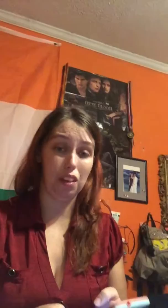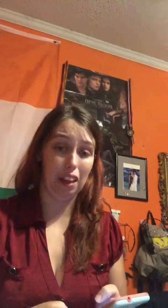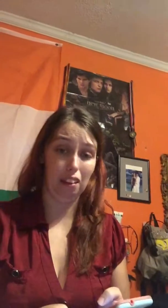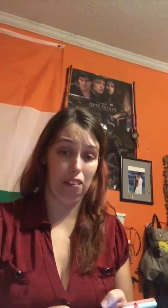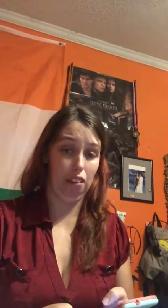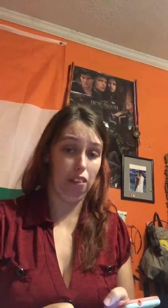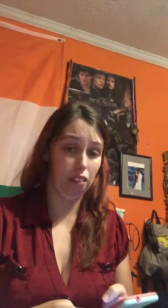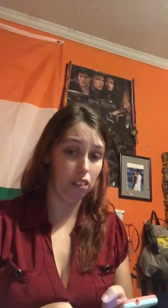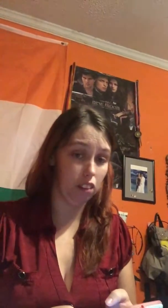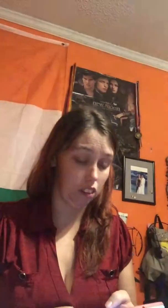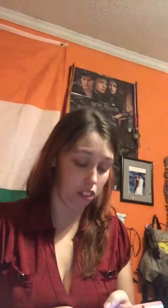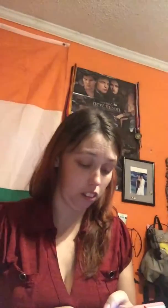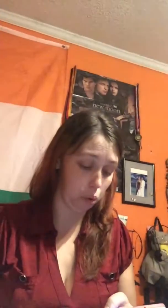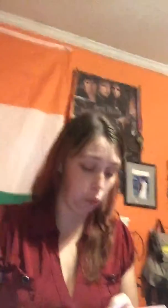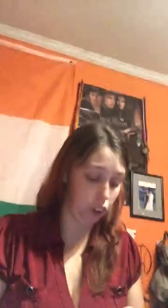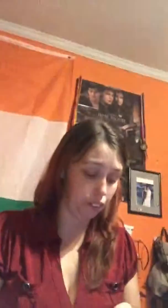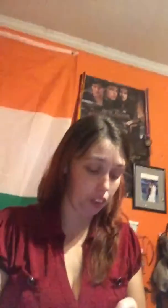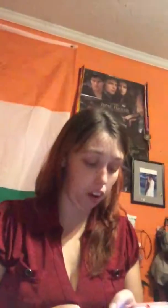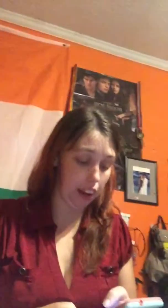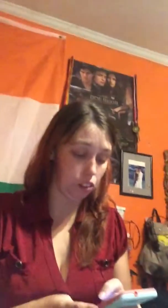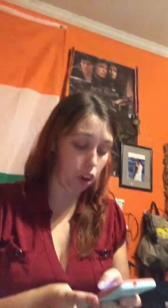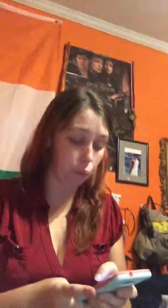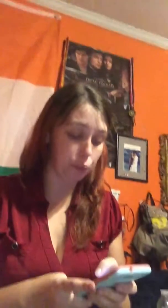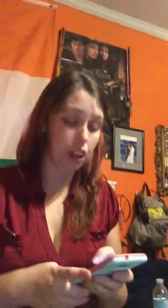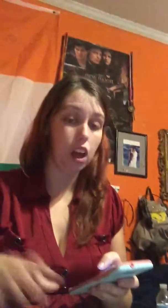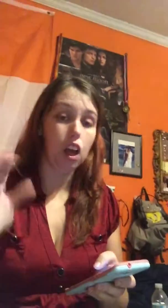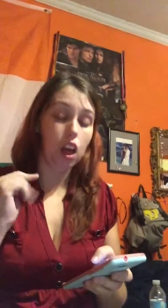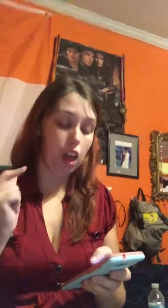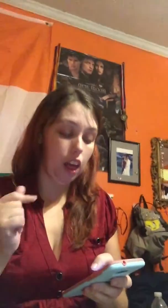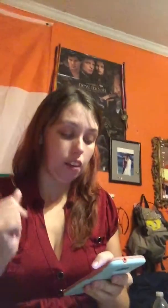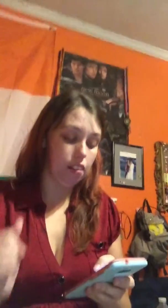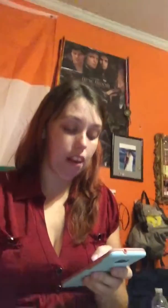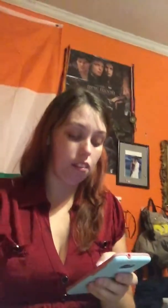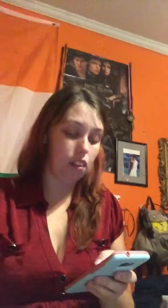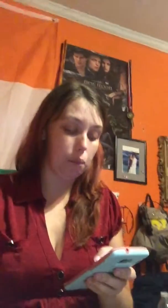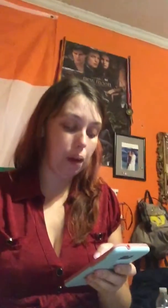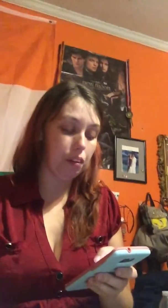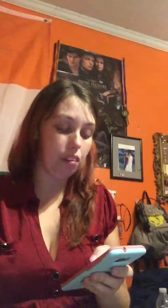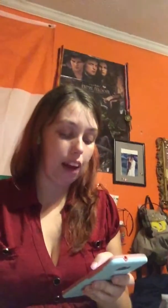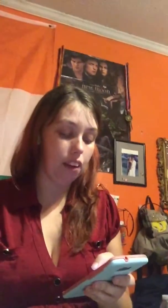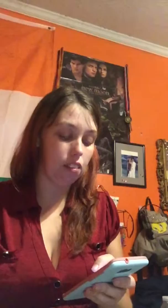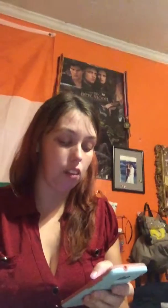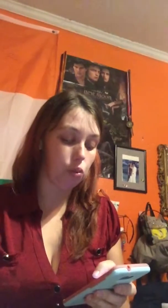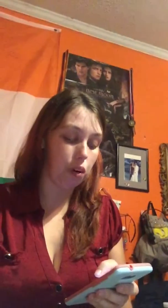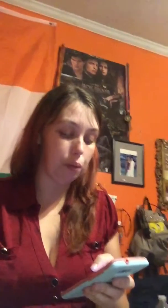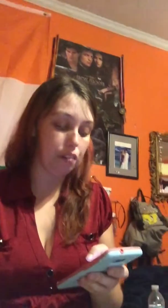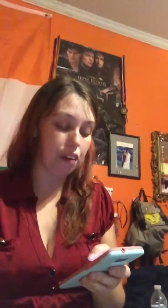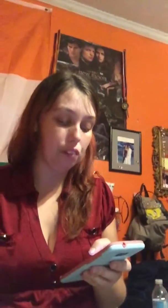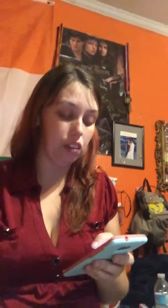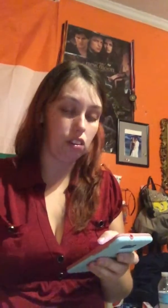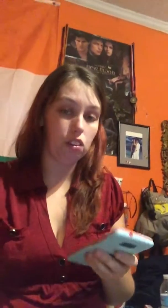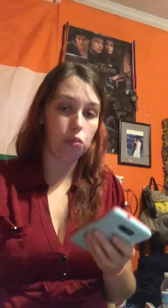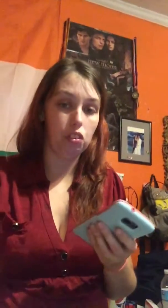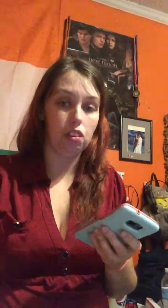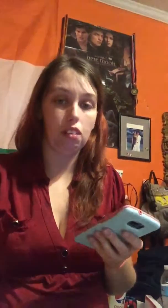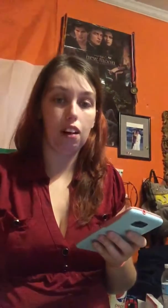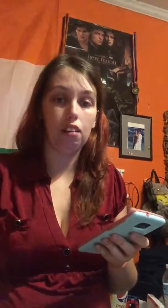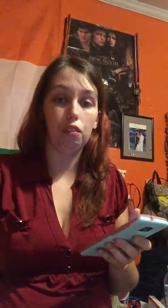like, no more. Okay, so. I would like to watermelon. It says that the baby's size is 12.5 inches which is the size of